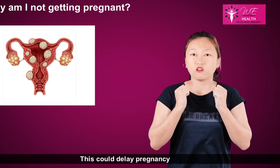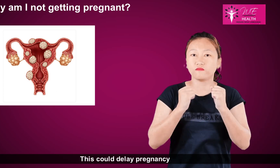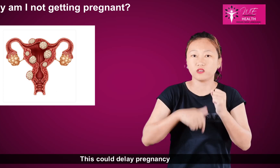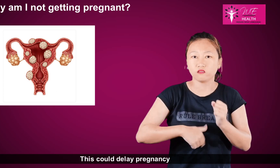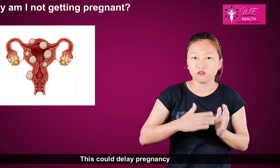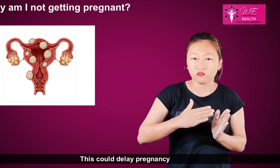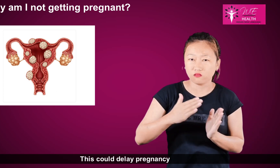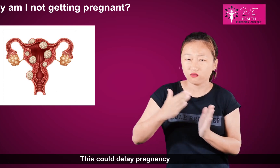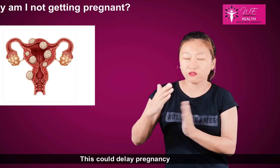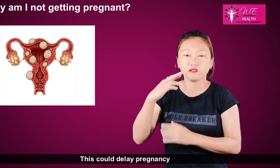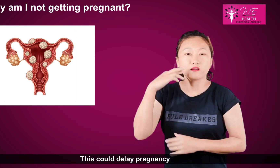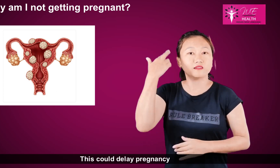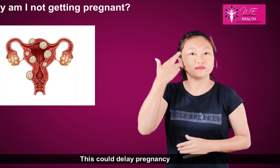This could delay pregnancy.